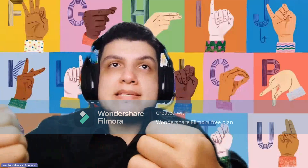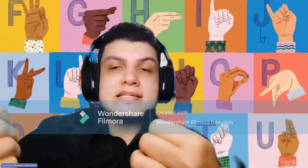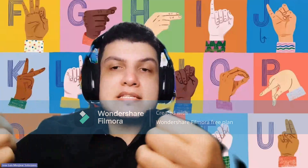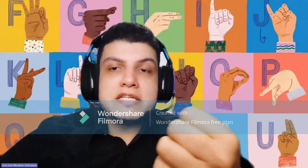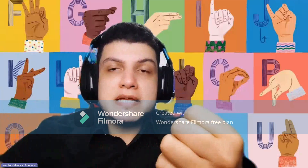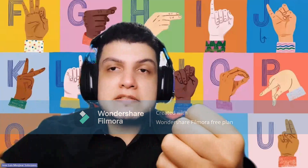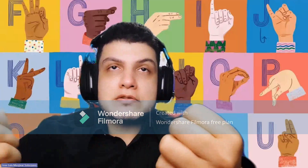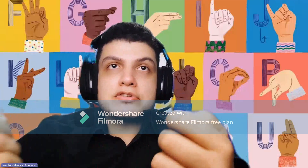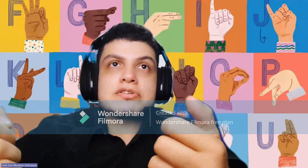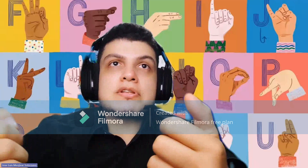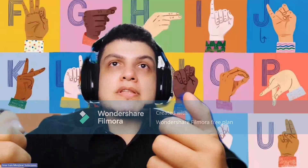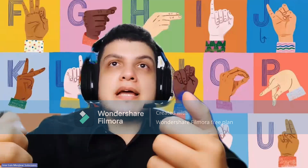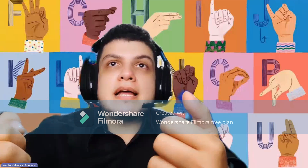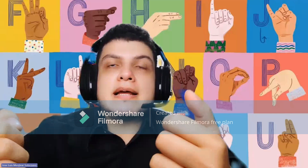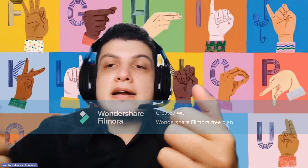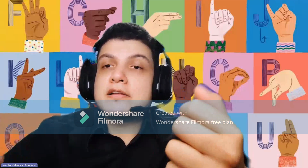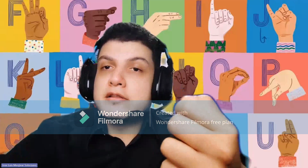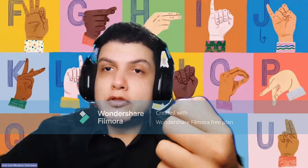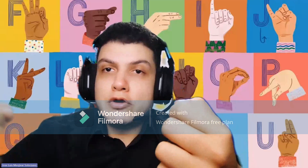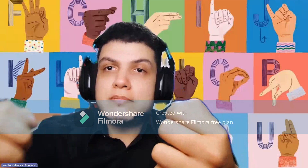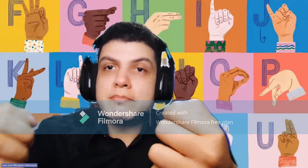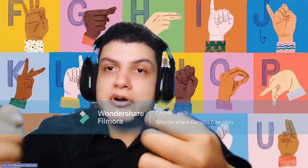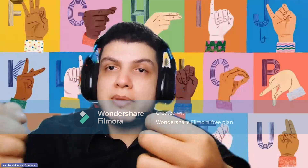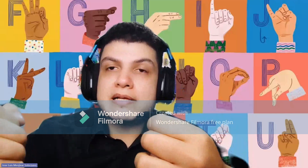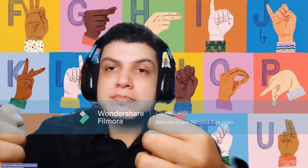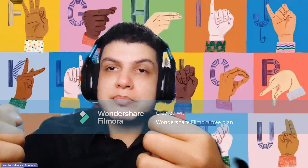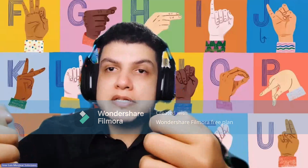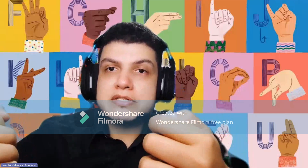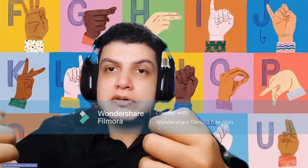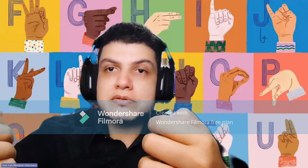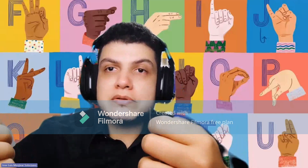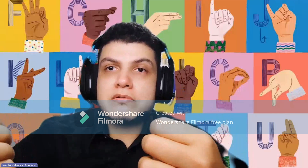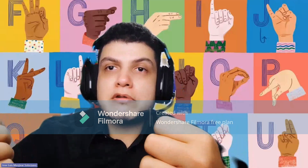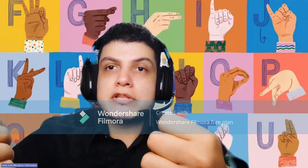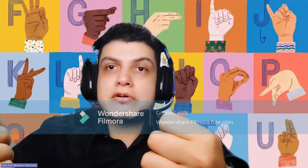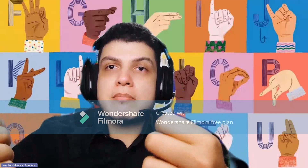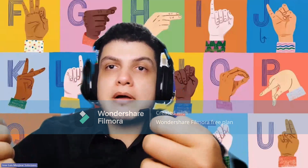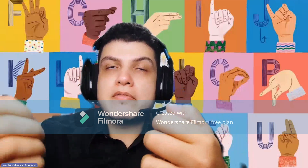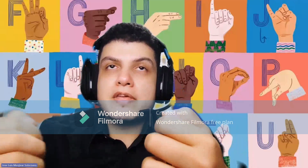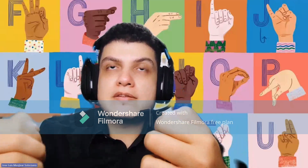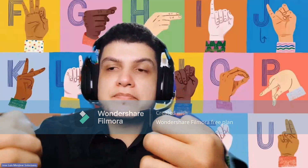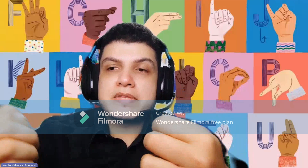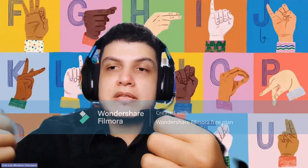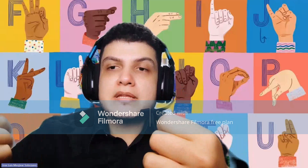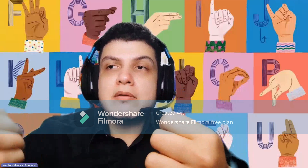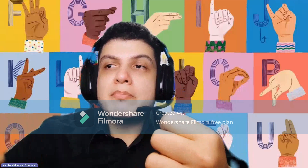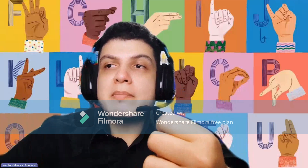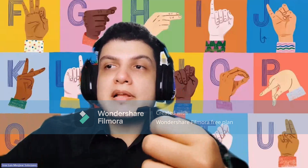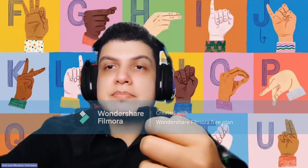basic gestures that are non-verbal expression when we talk about this. The non-verbal